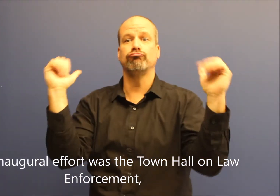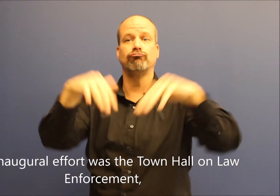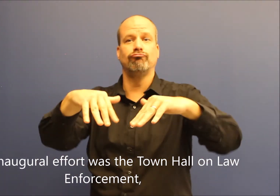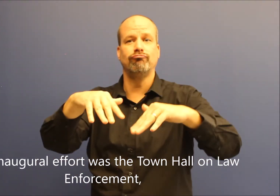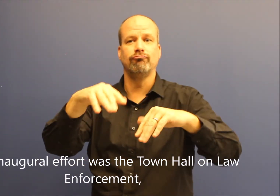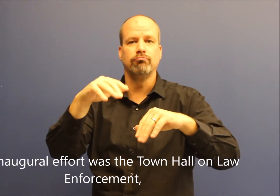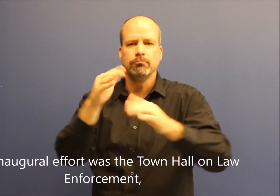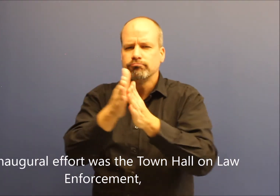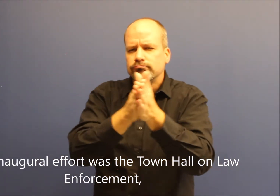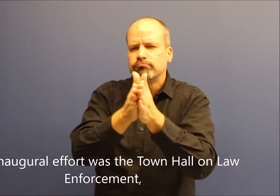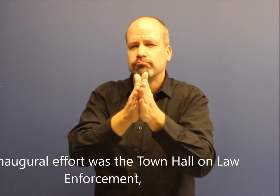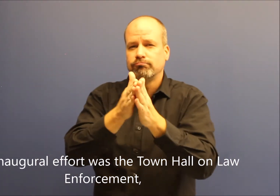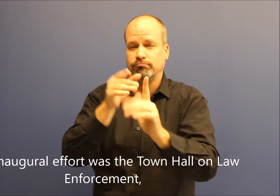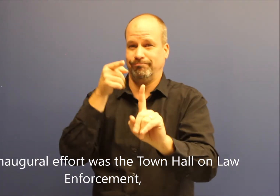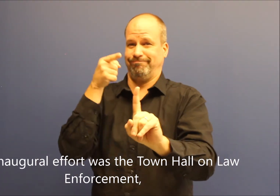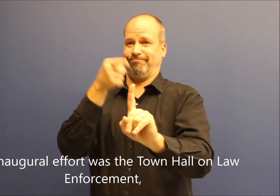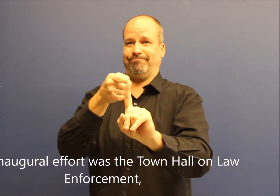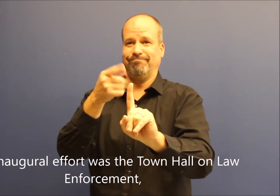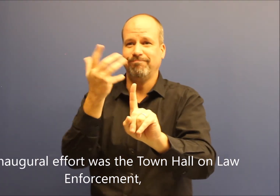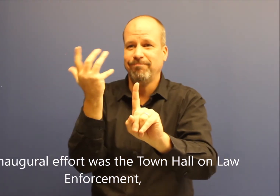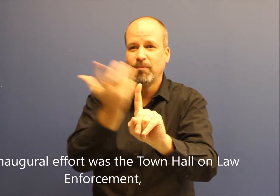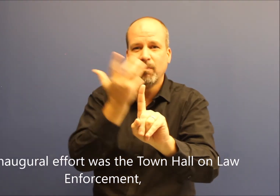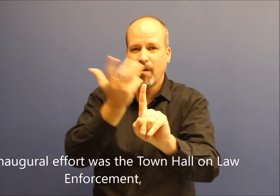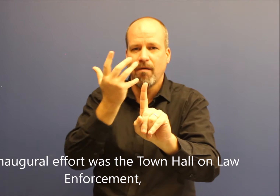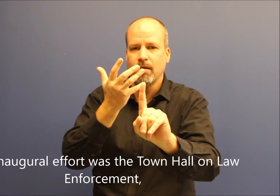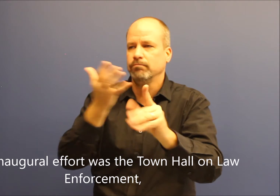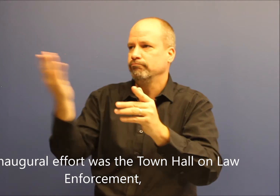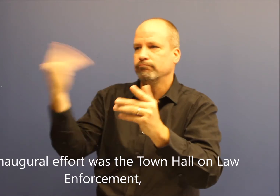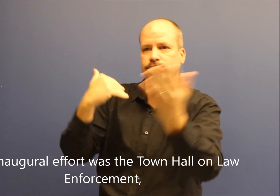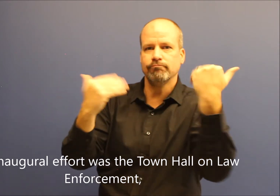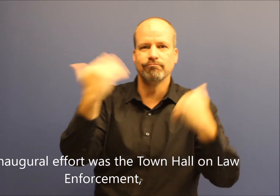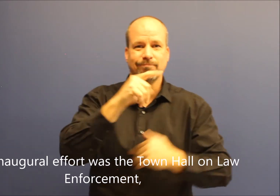This inaugural effort was the town hall on law enforcement.